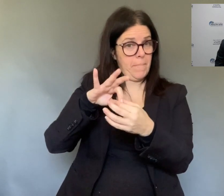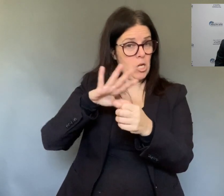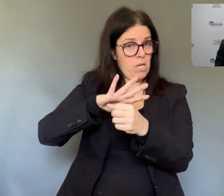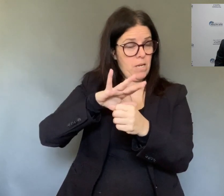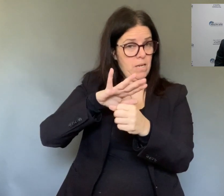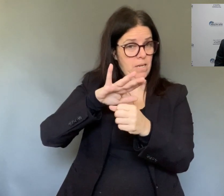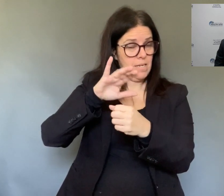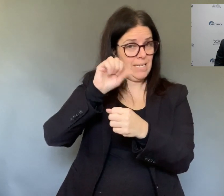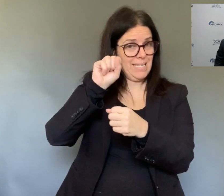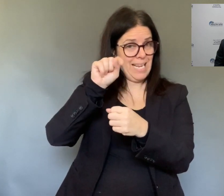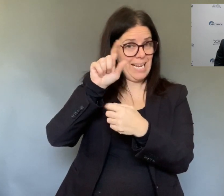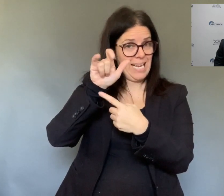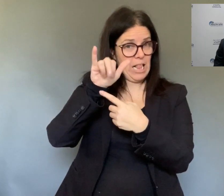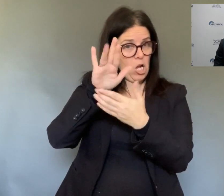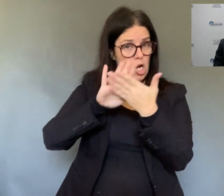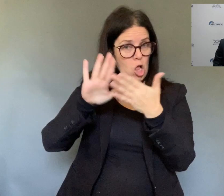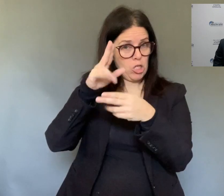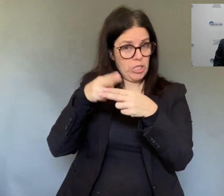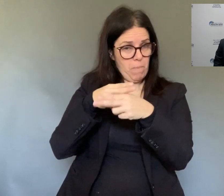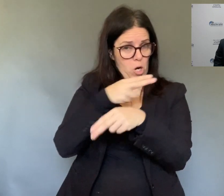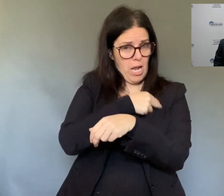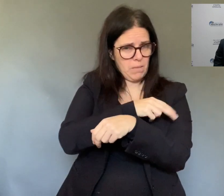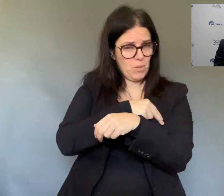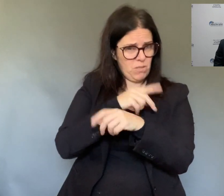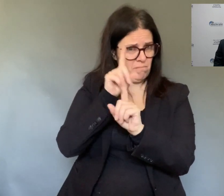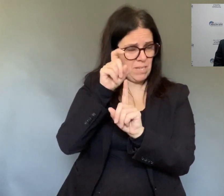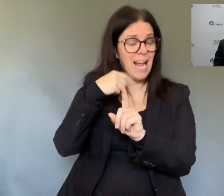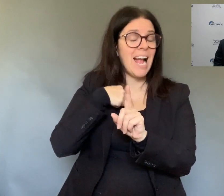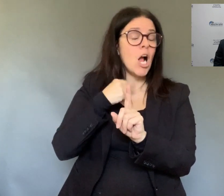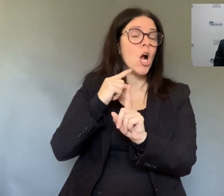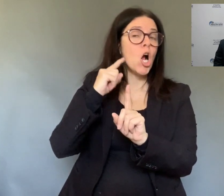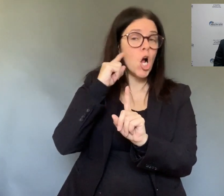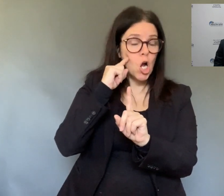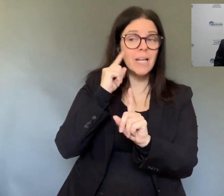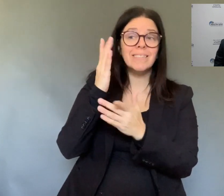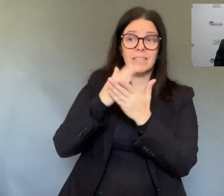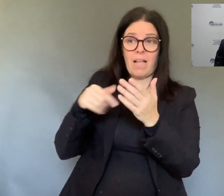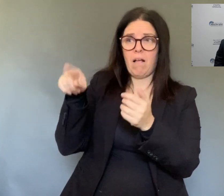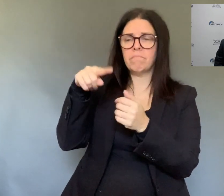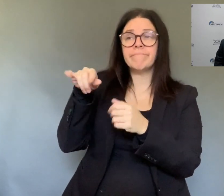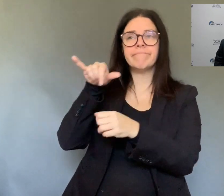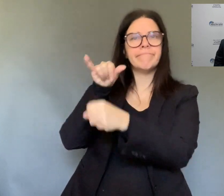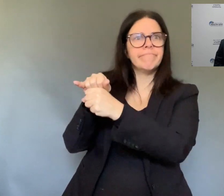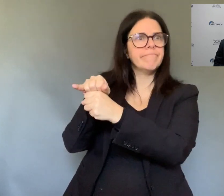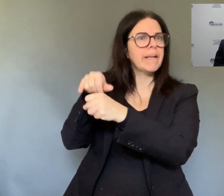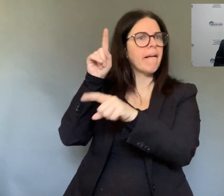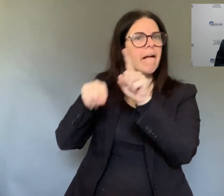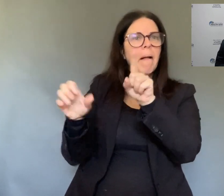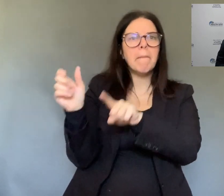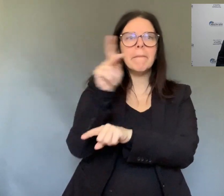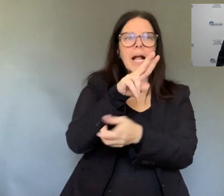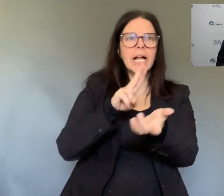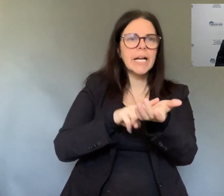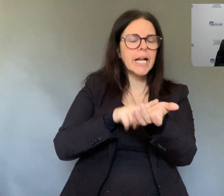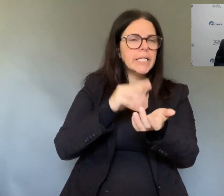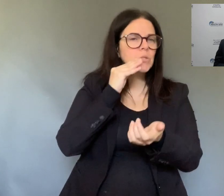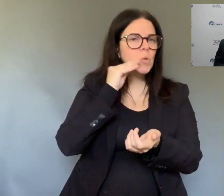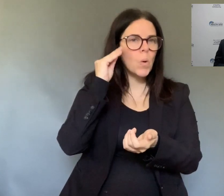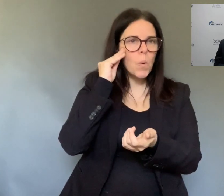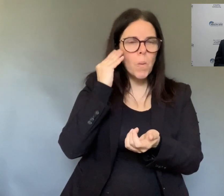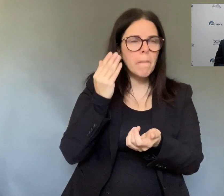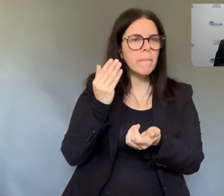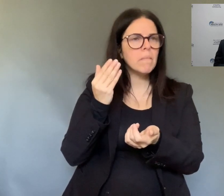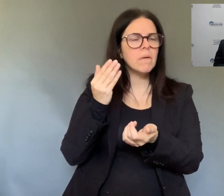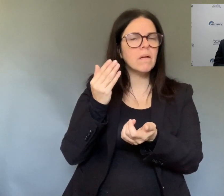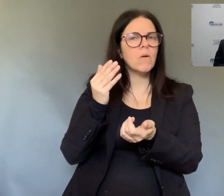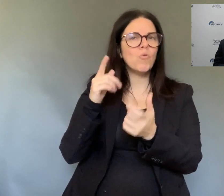that true or false? So some conversation, by definition, we will consider them as resolved, but the